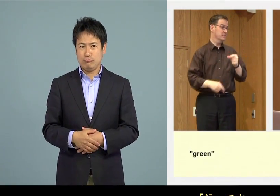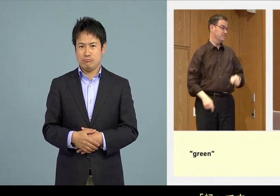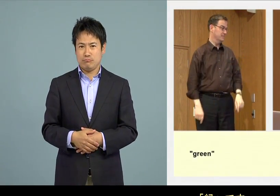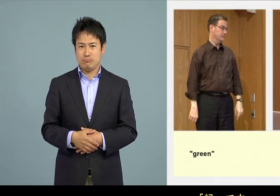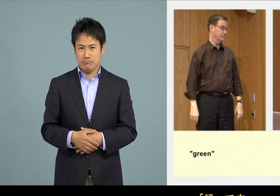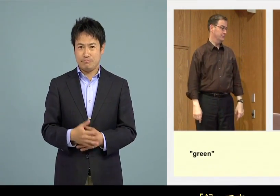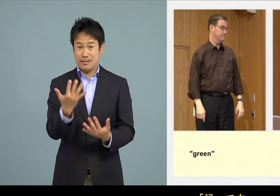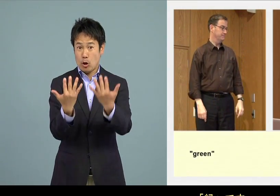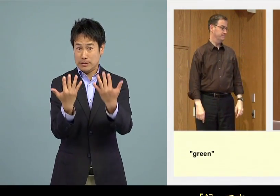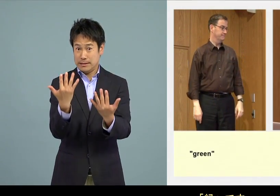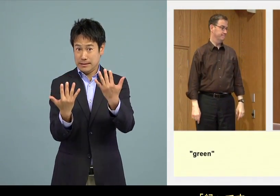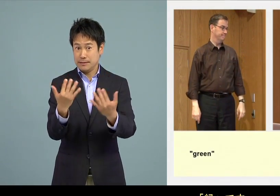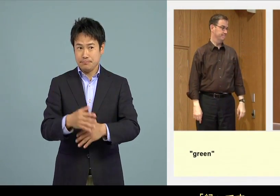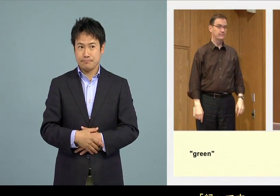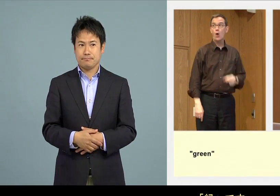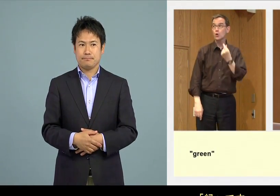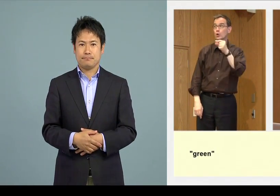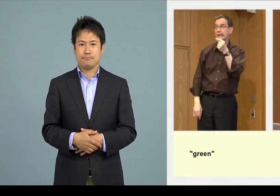Green.